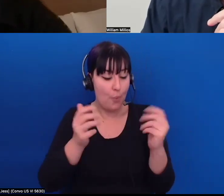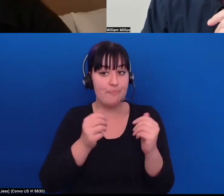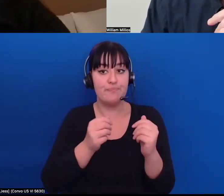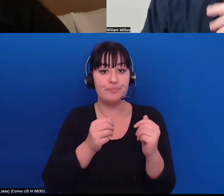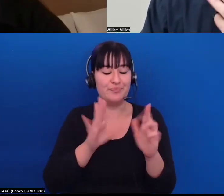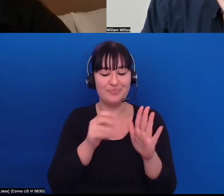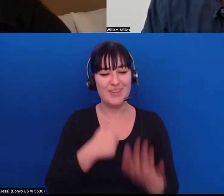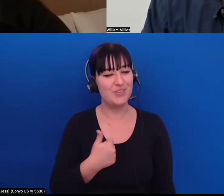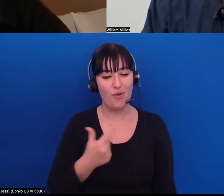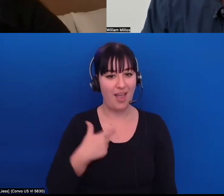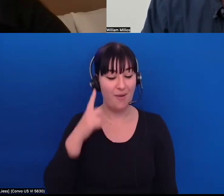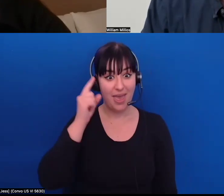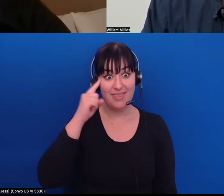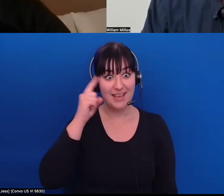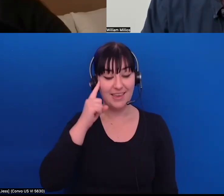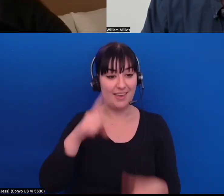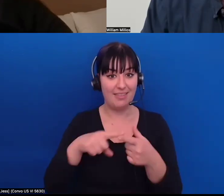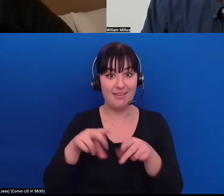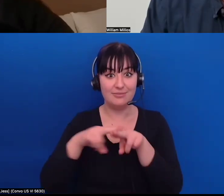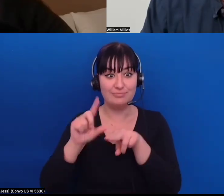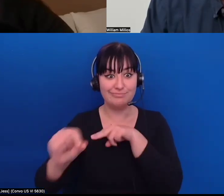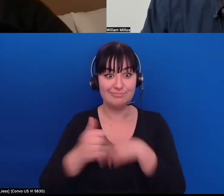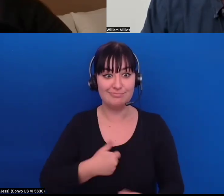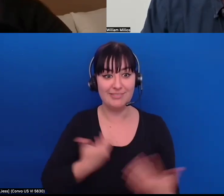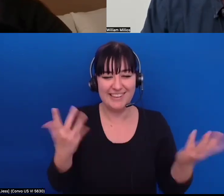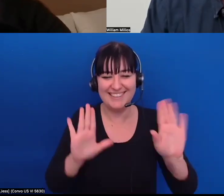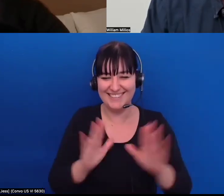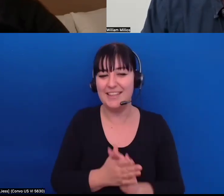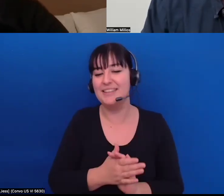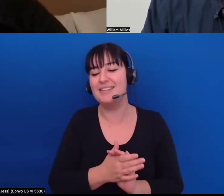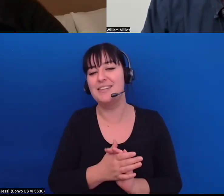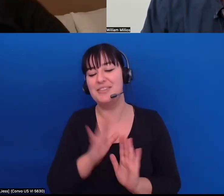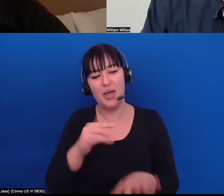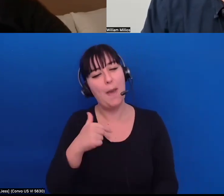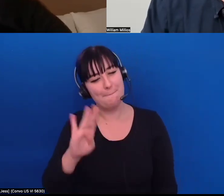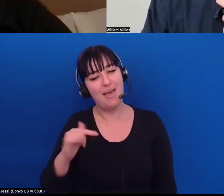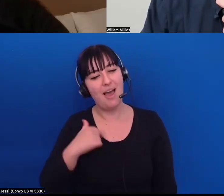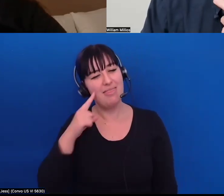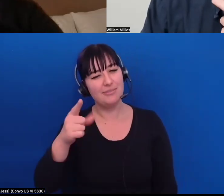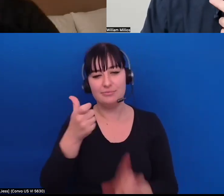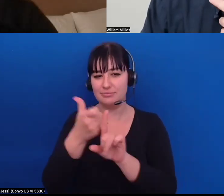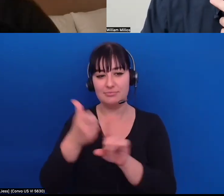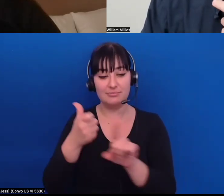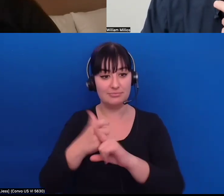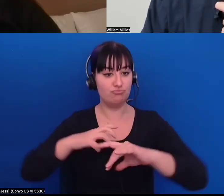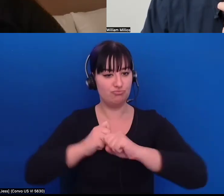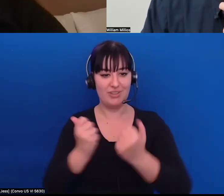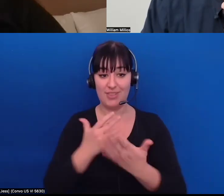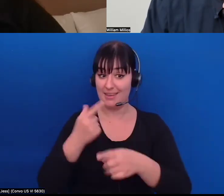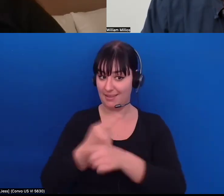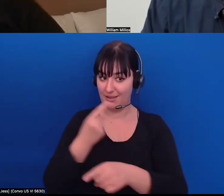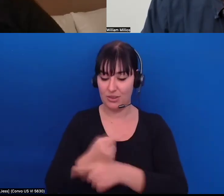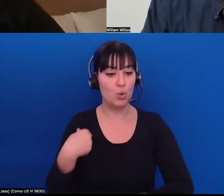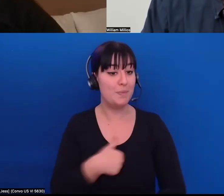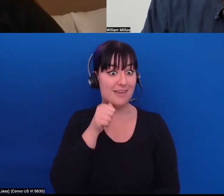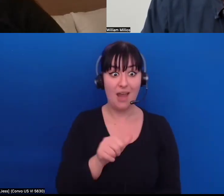sorry, I lost my train of thought for a moment. Bill, I think you have captured everything accurately. We are not redoing the